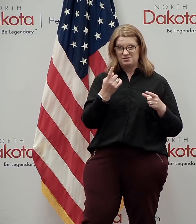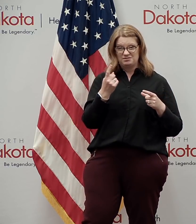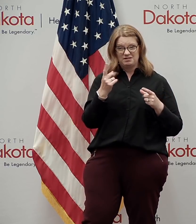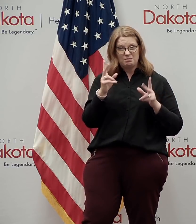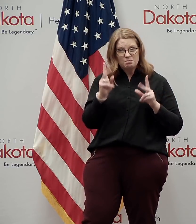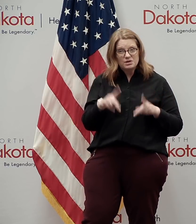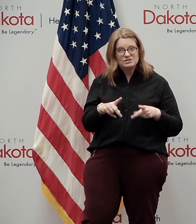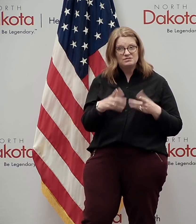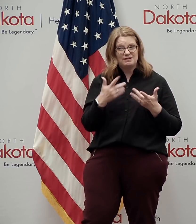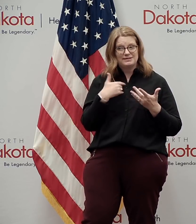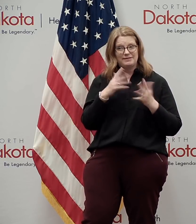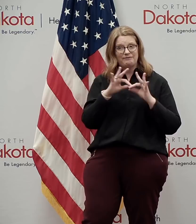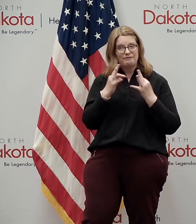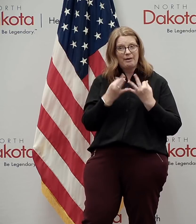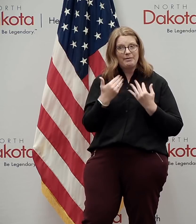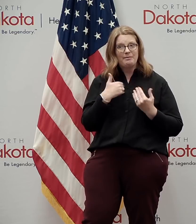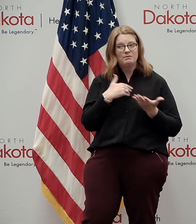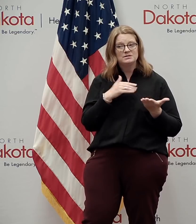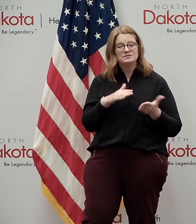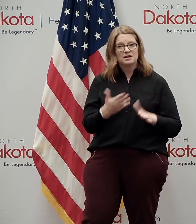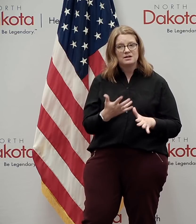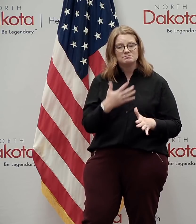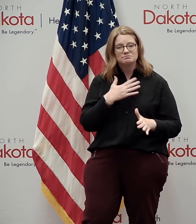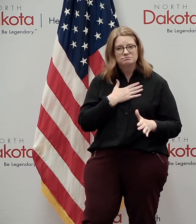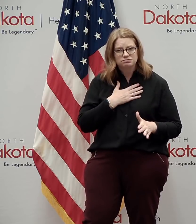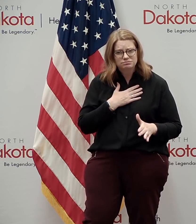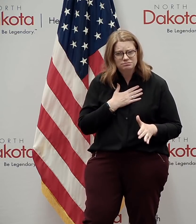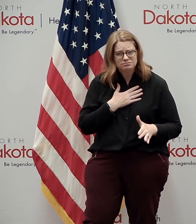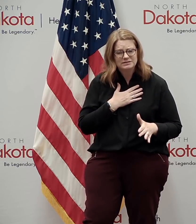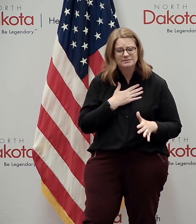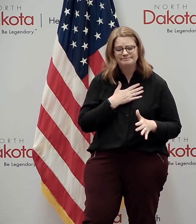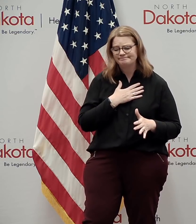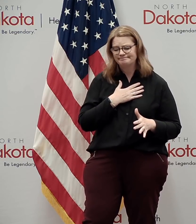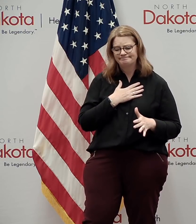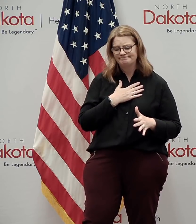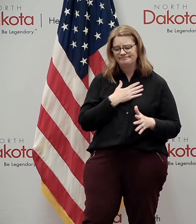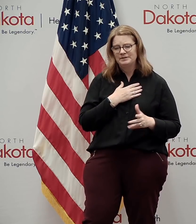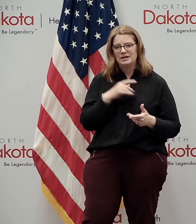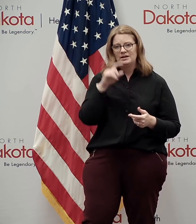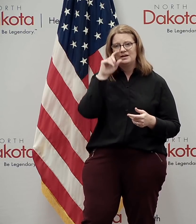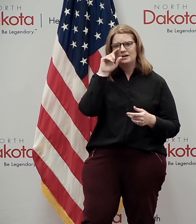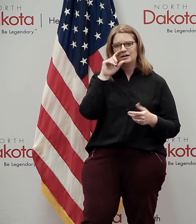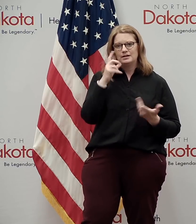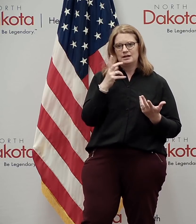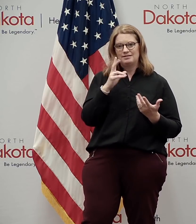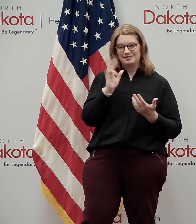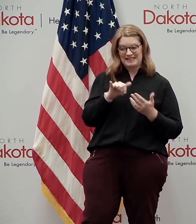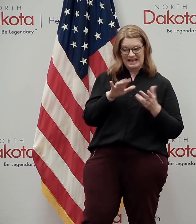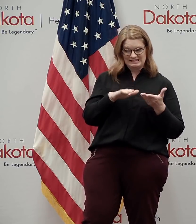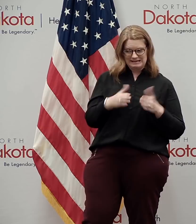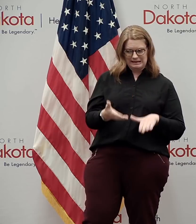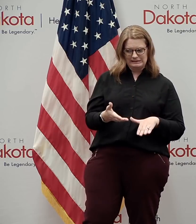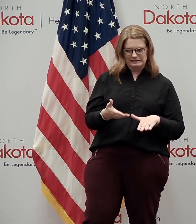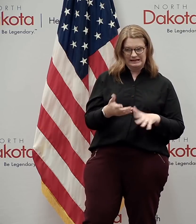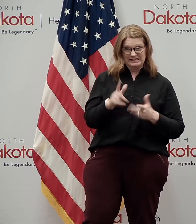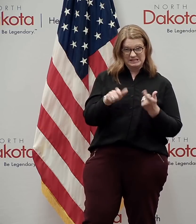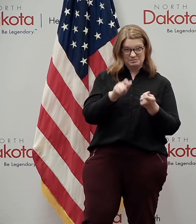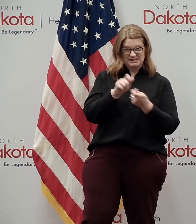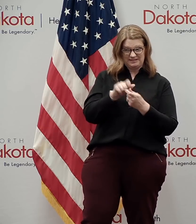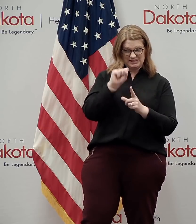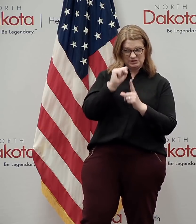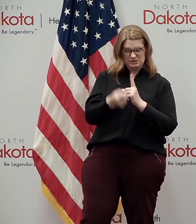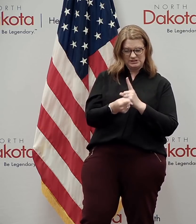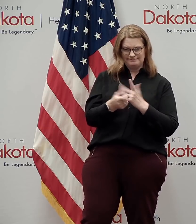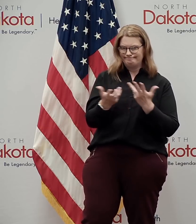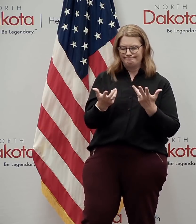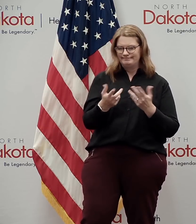time frame, and I can't, comment on the specifics around that or the stress